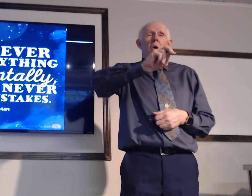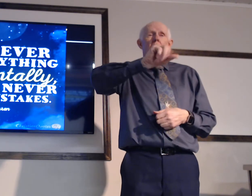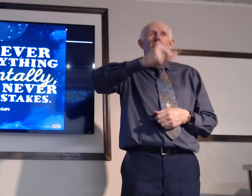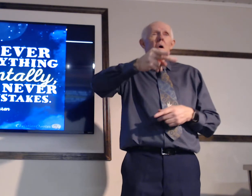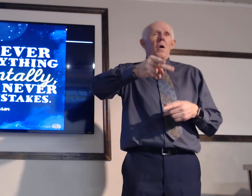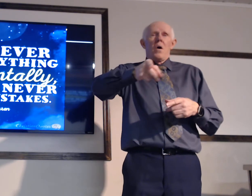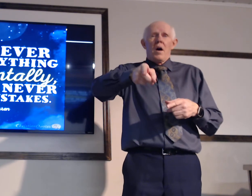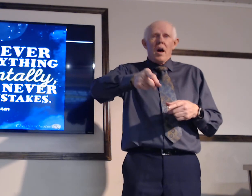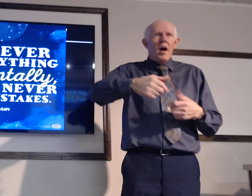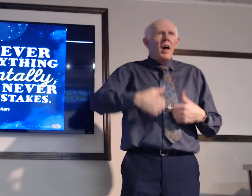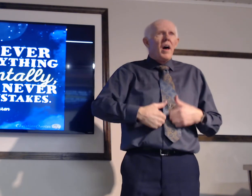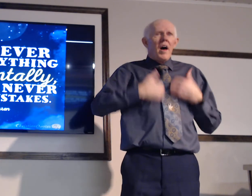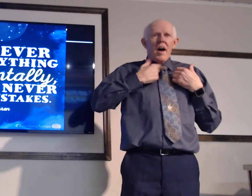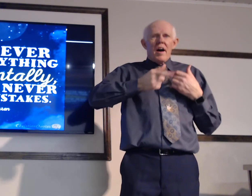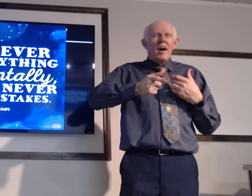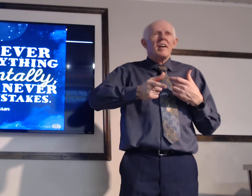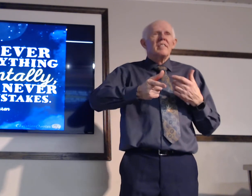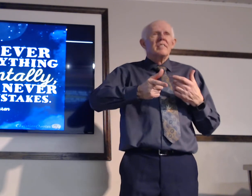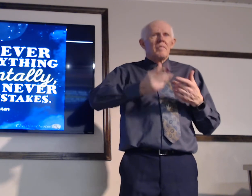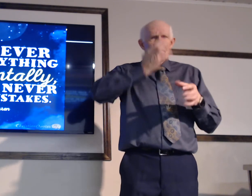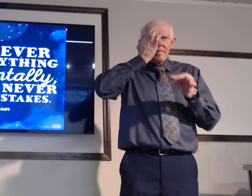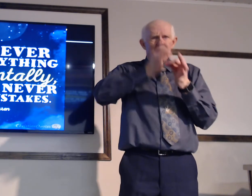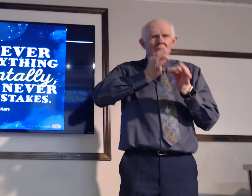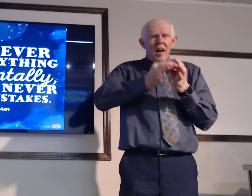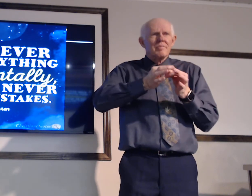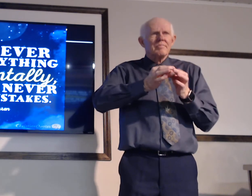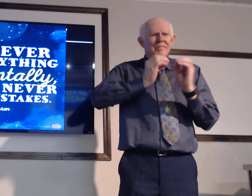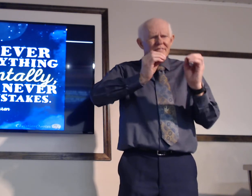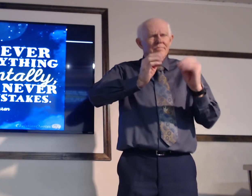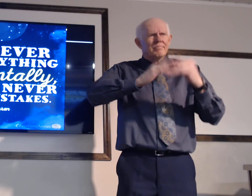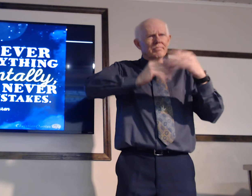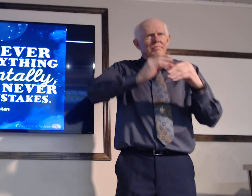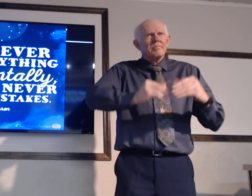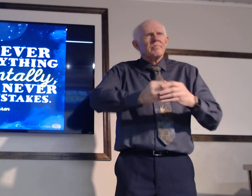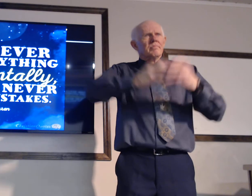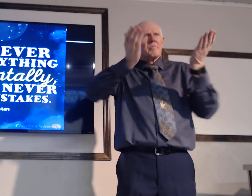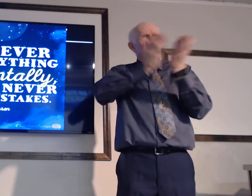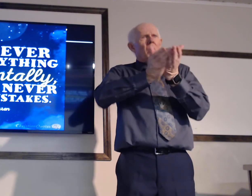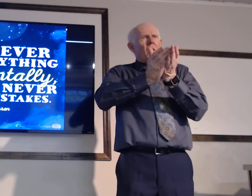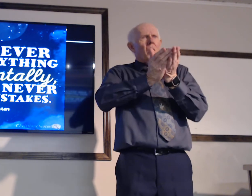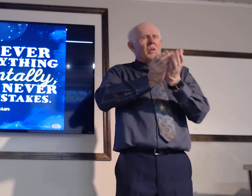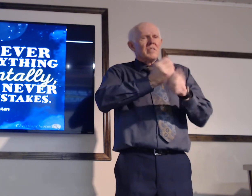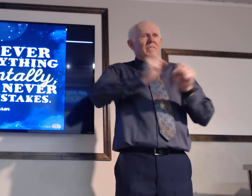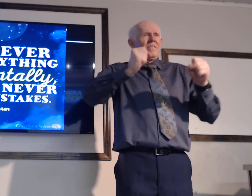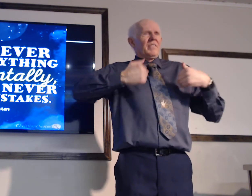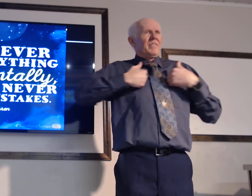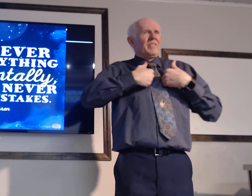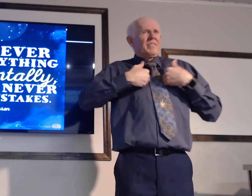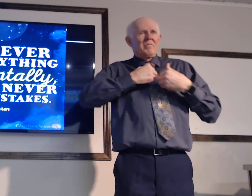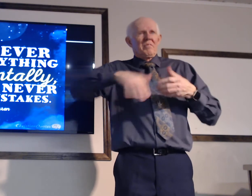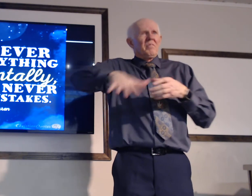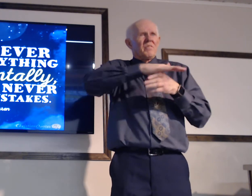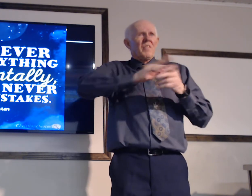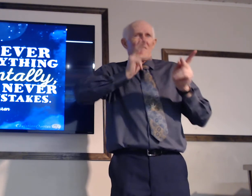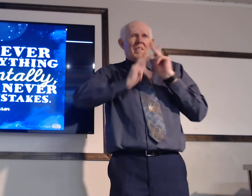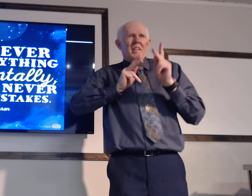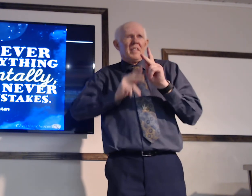And so the flood came. And Noah lived because he was faithful. He built the ark. And he took the